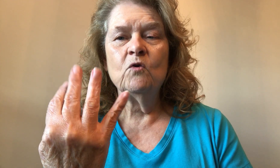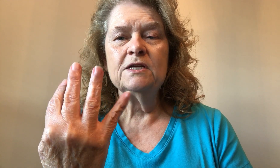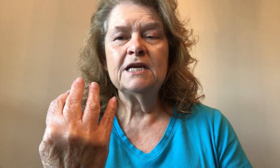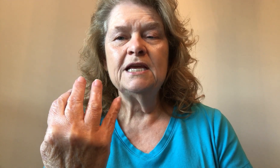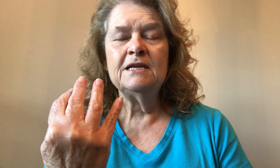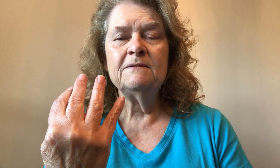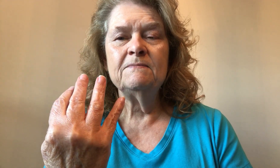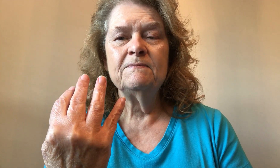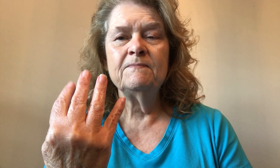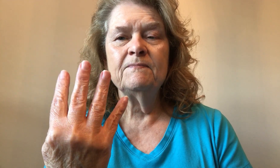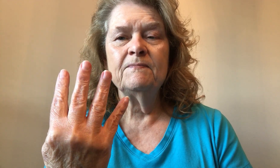14.